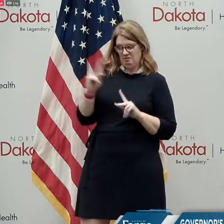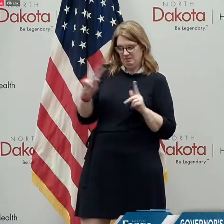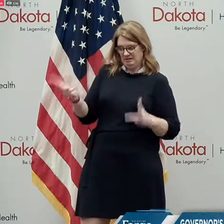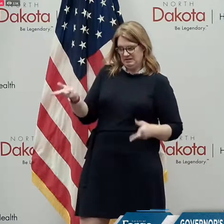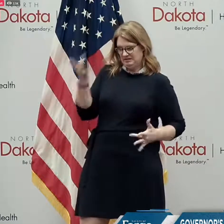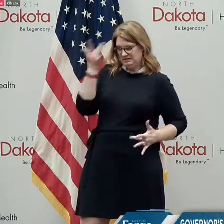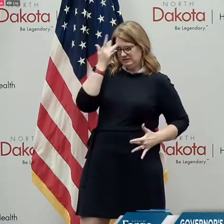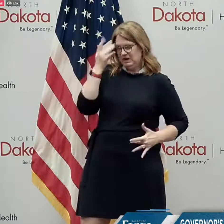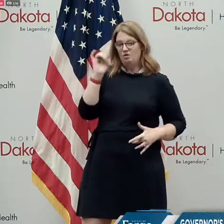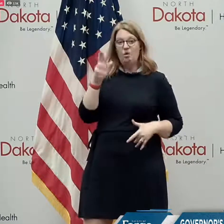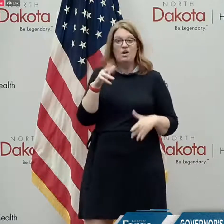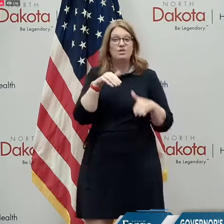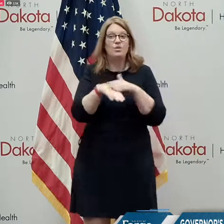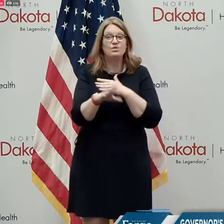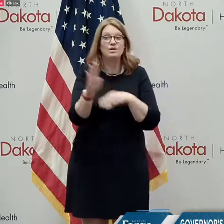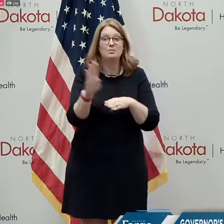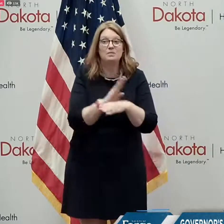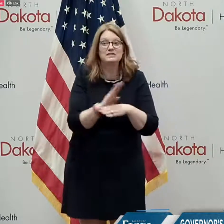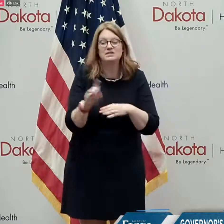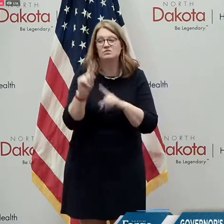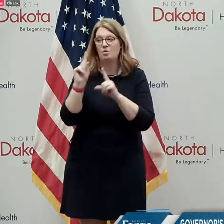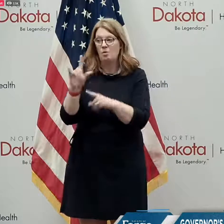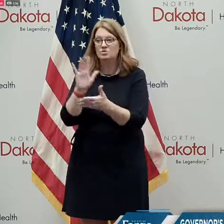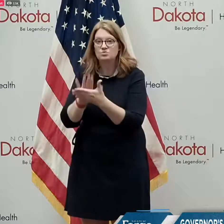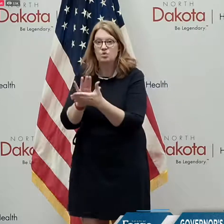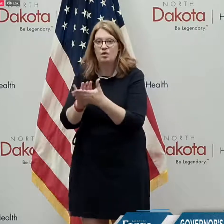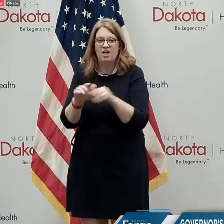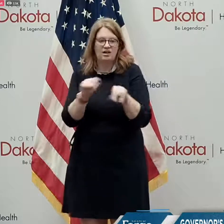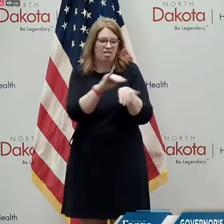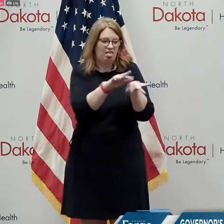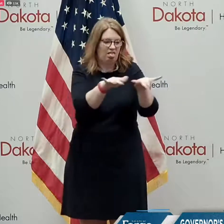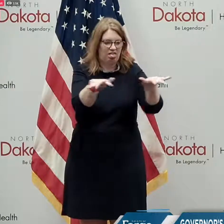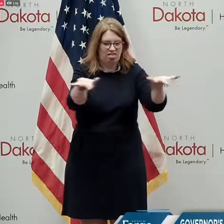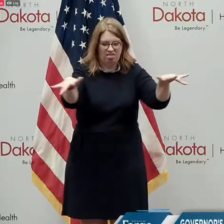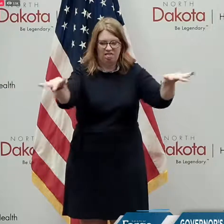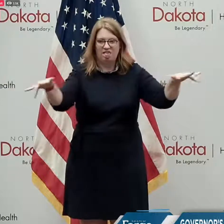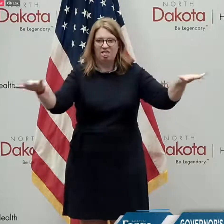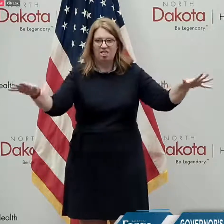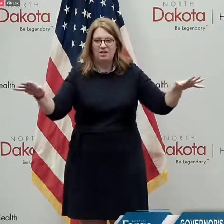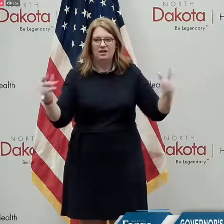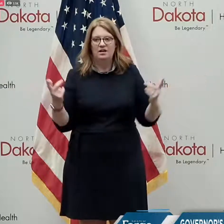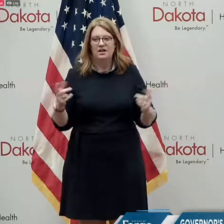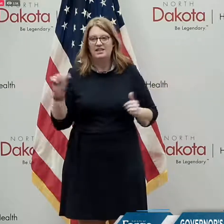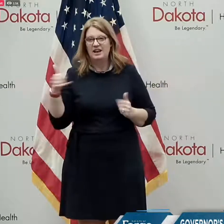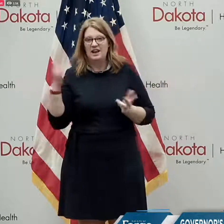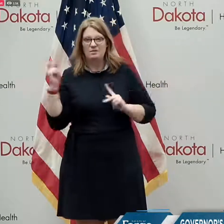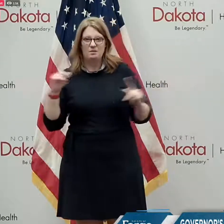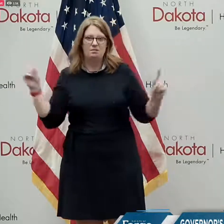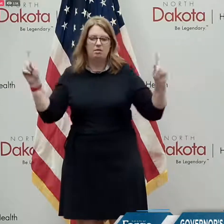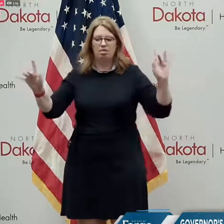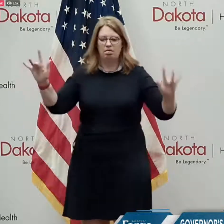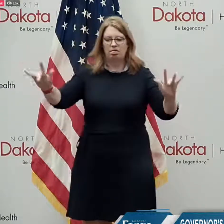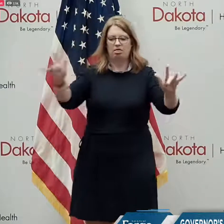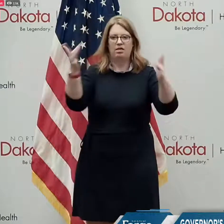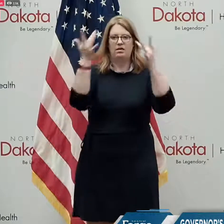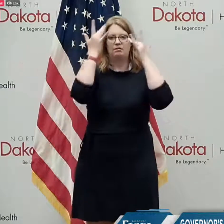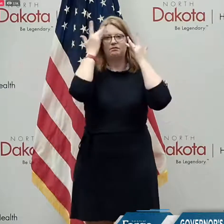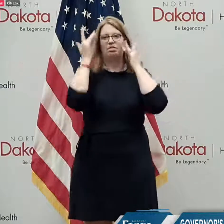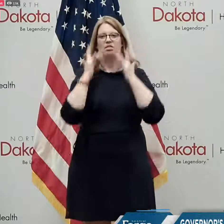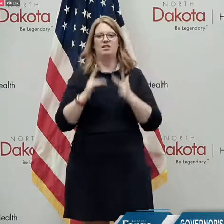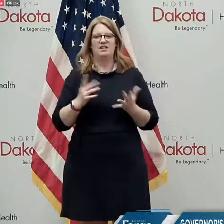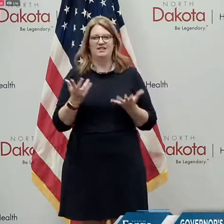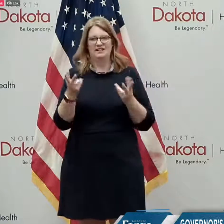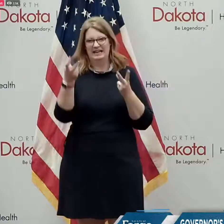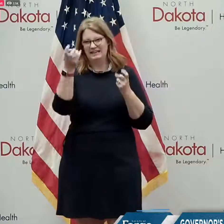that or the schools that you're attending, or loved ones of your friends that may become infected. So